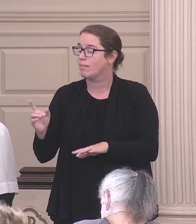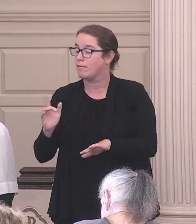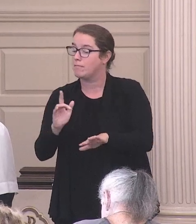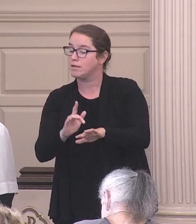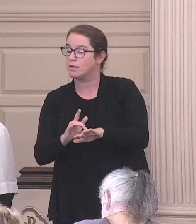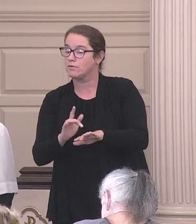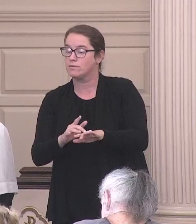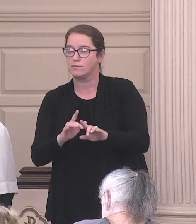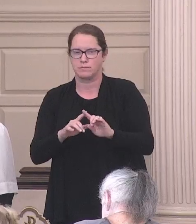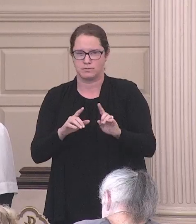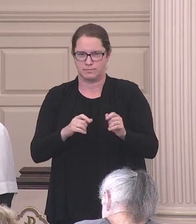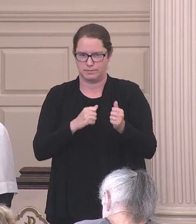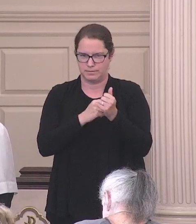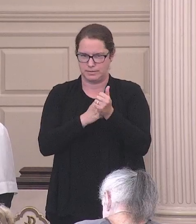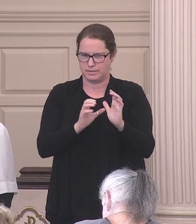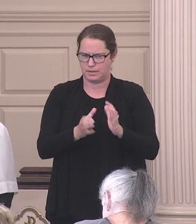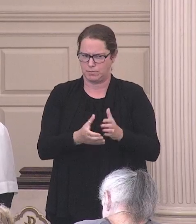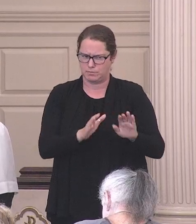them.